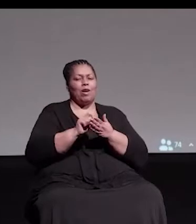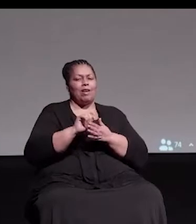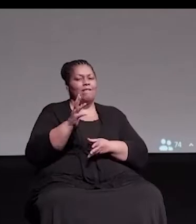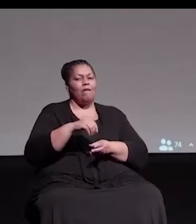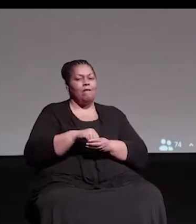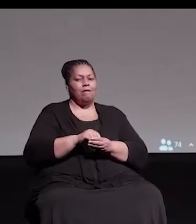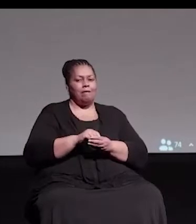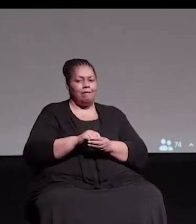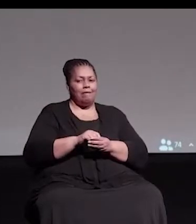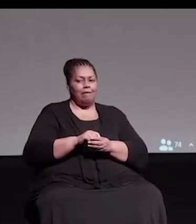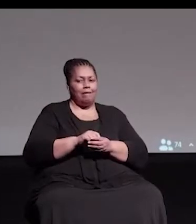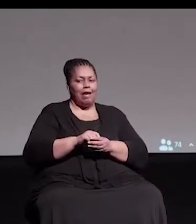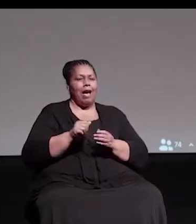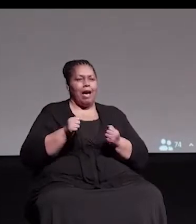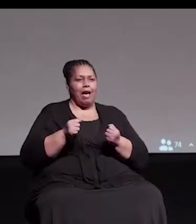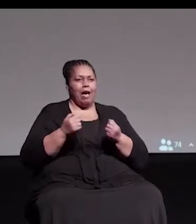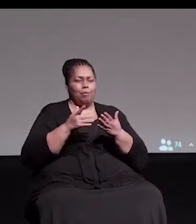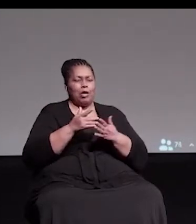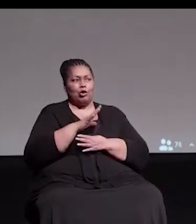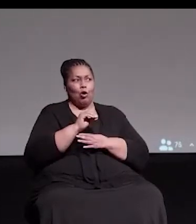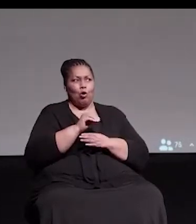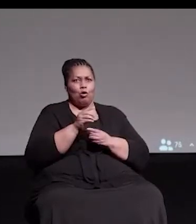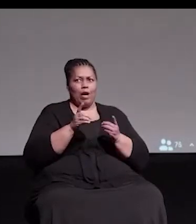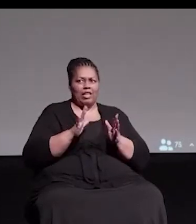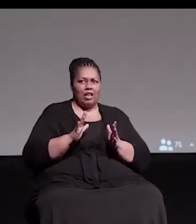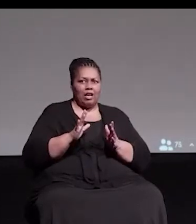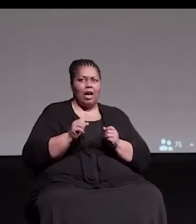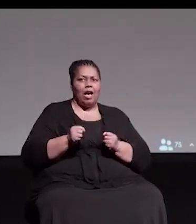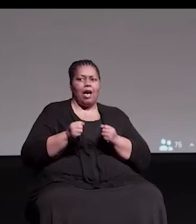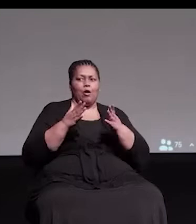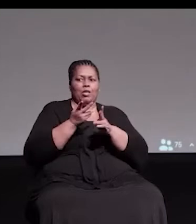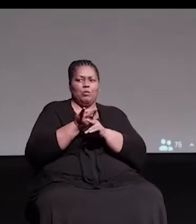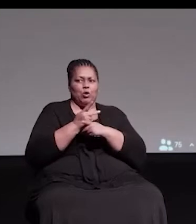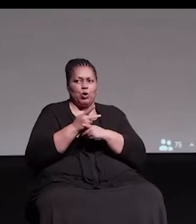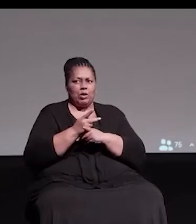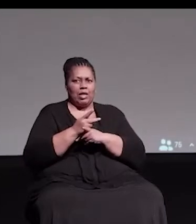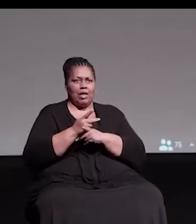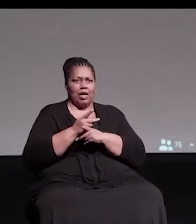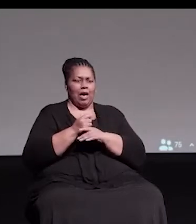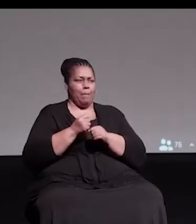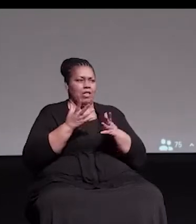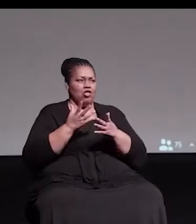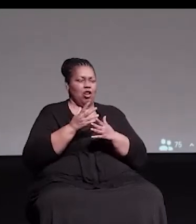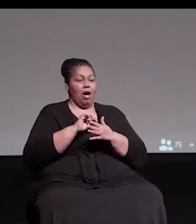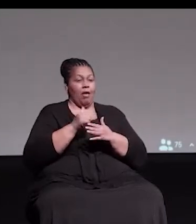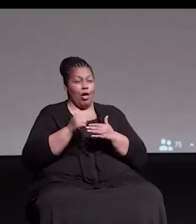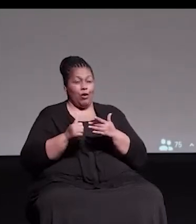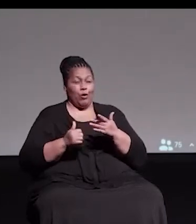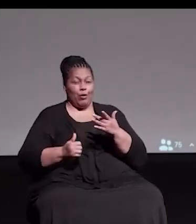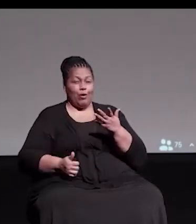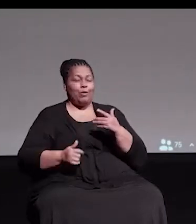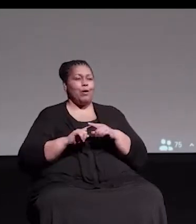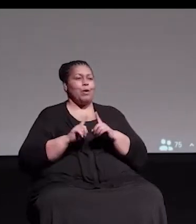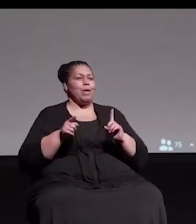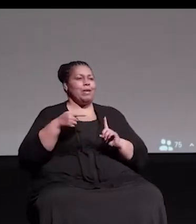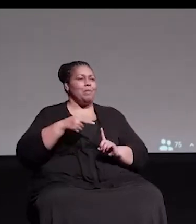do, or how much co-directing, how much producing. What I was gonna say, yeah, at the root of it all is what the